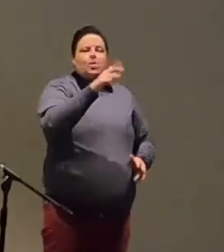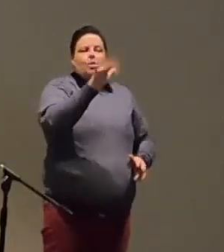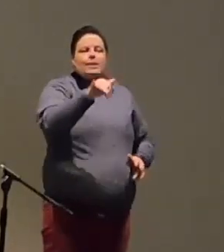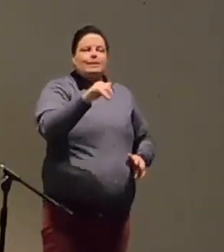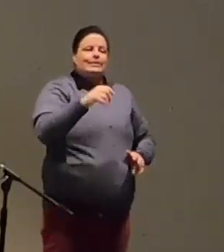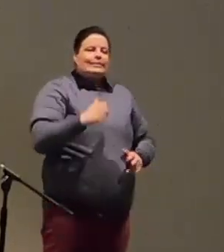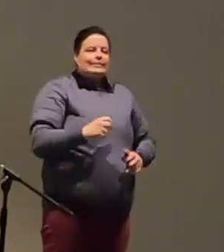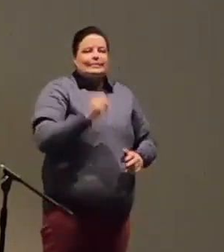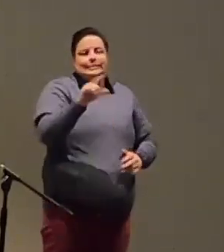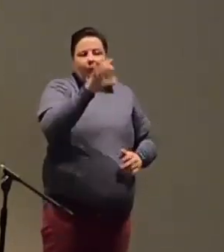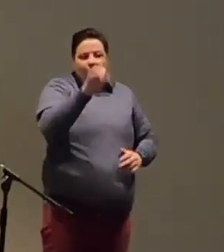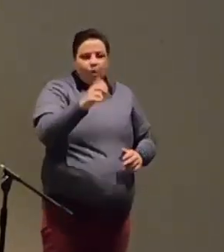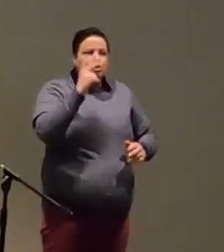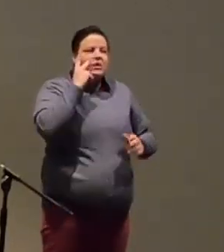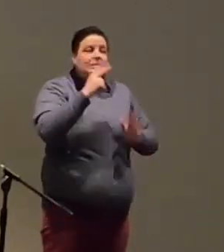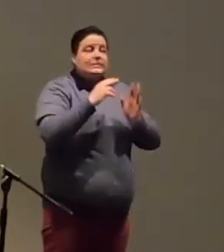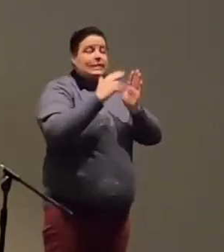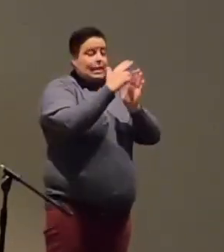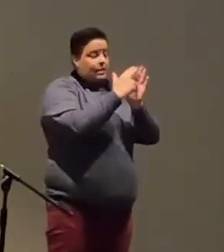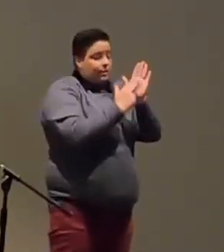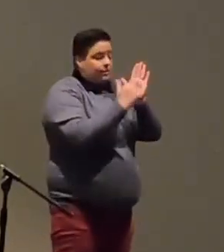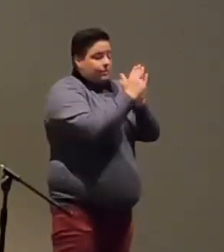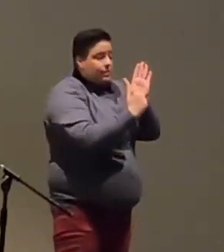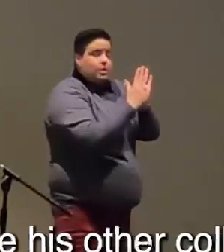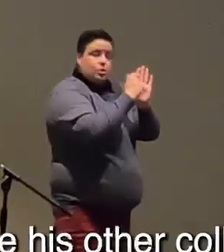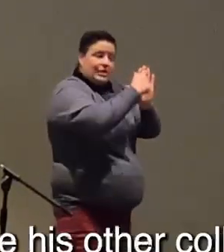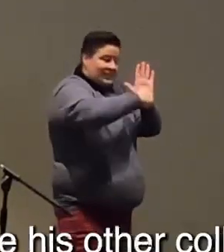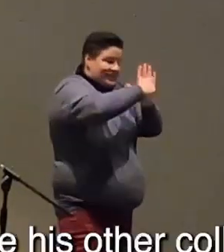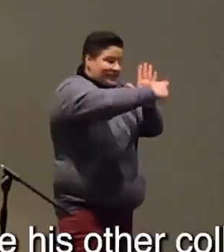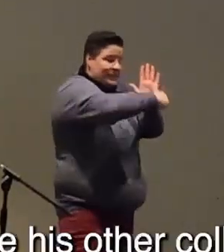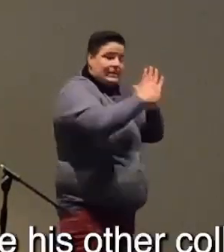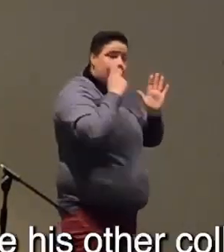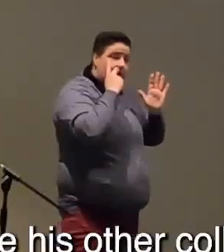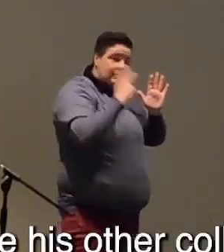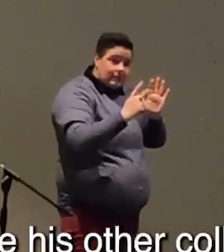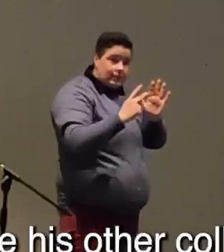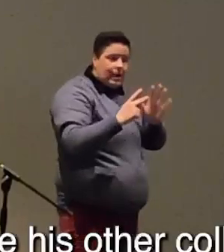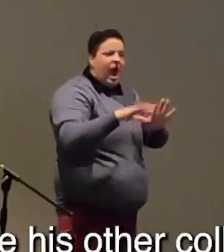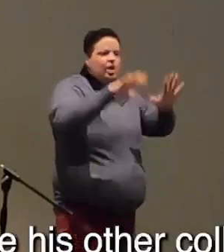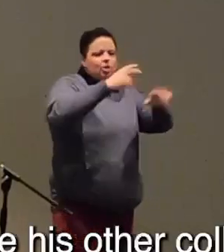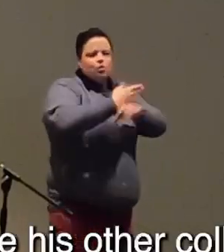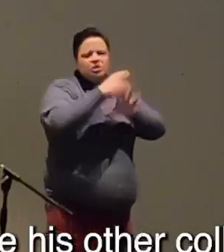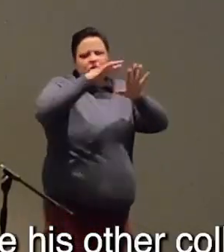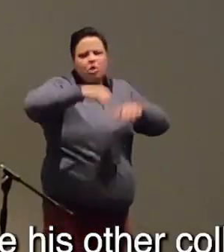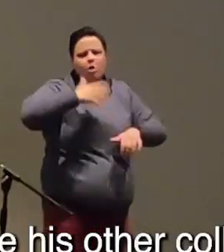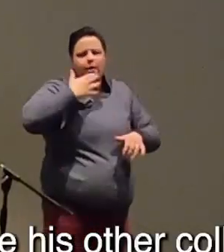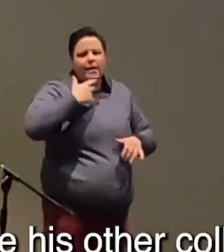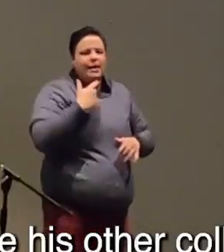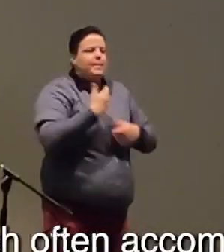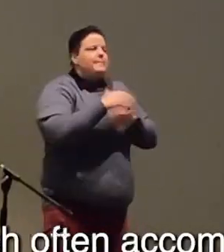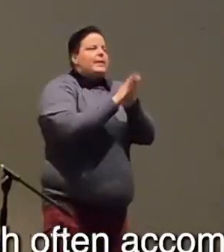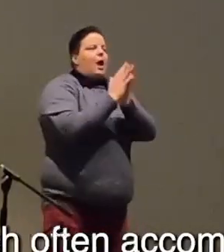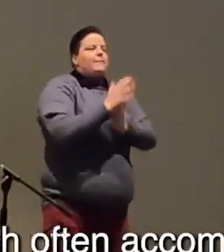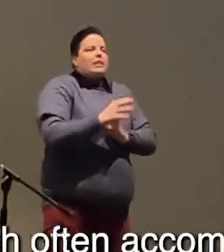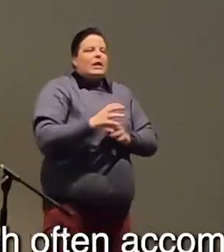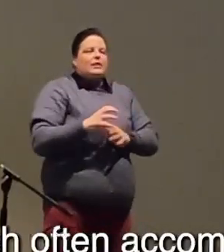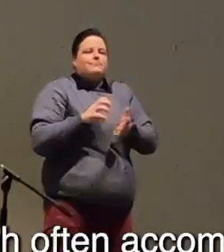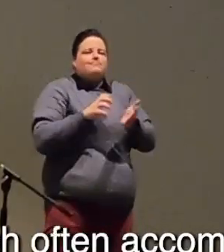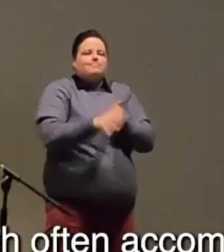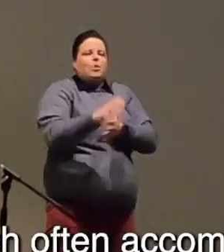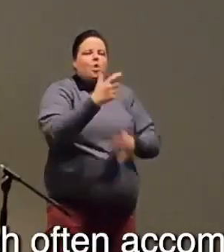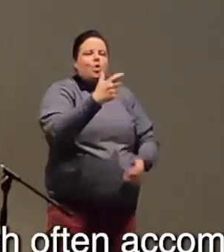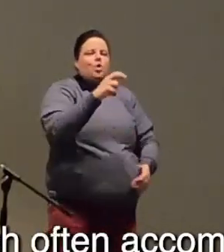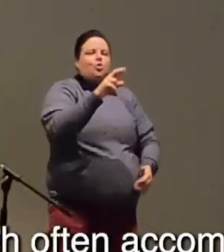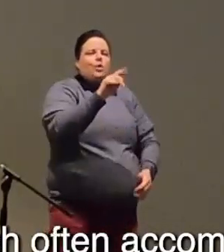brush strokes of that. And they employ a dark color palette like his other colleagues, giving it an almost gritty feel, which often